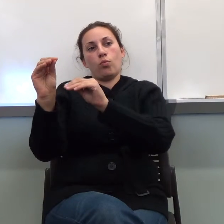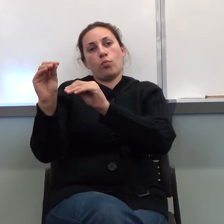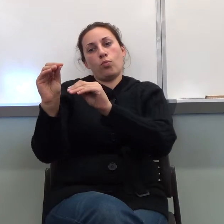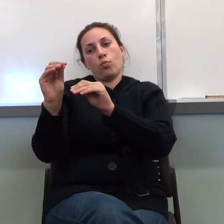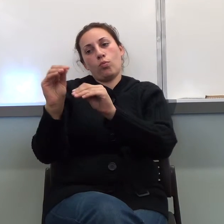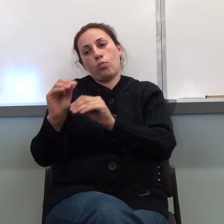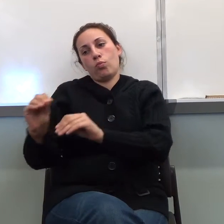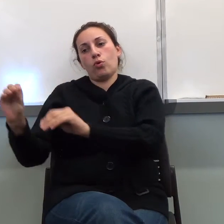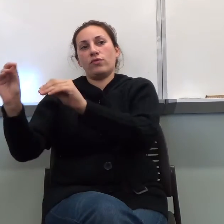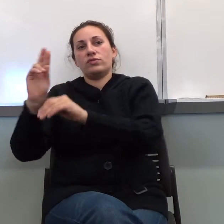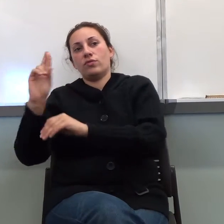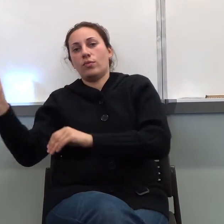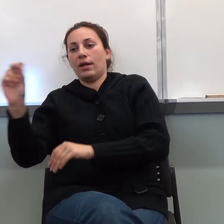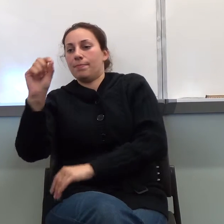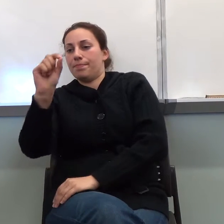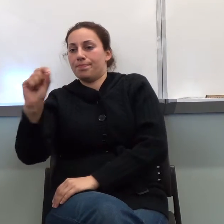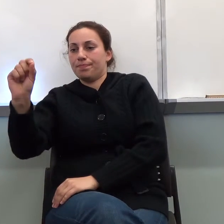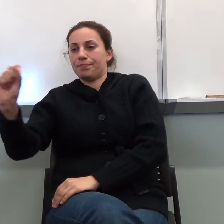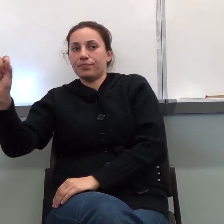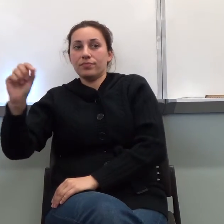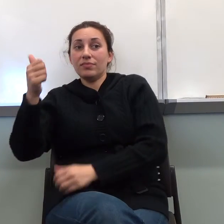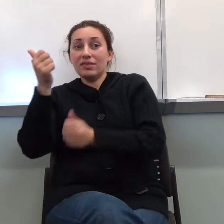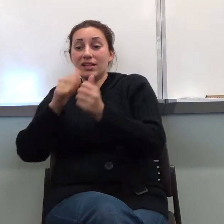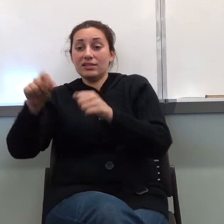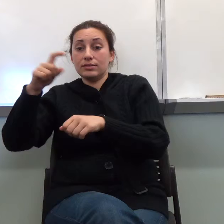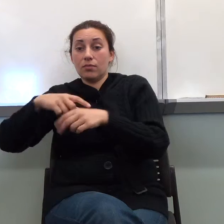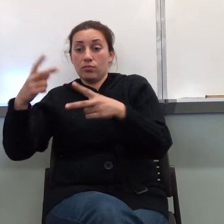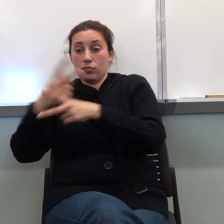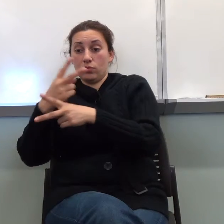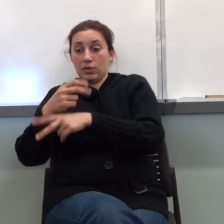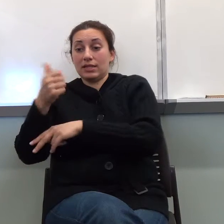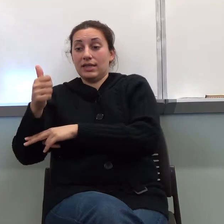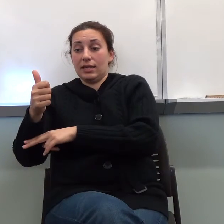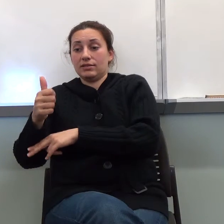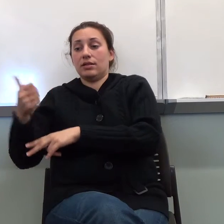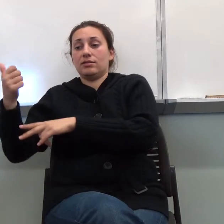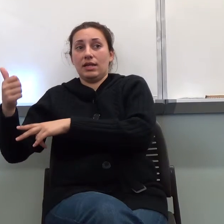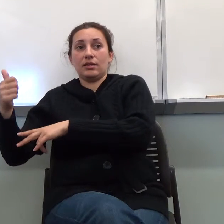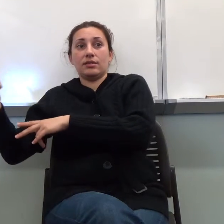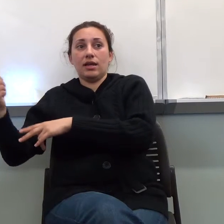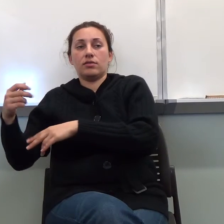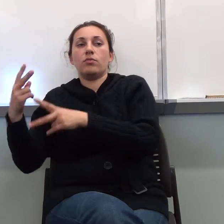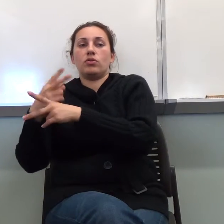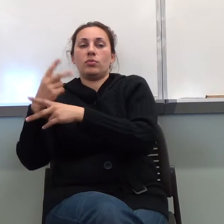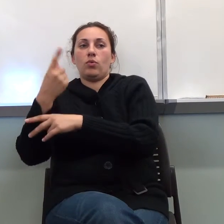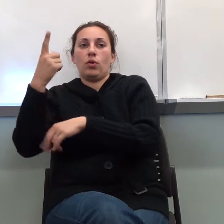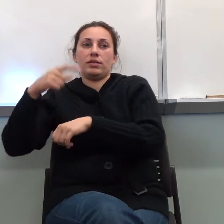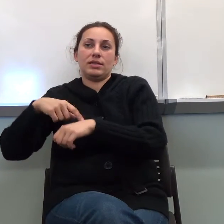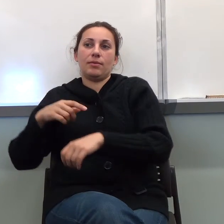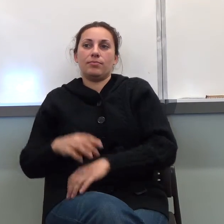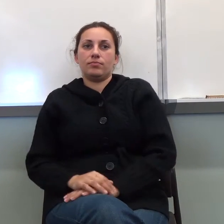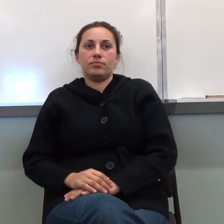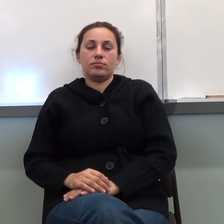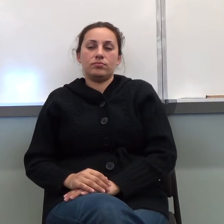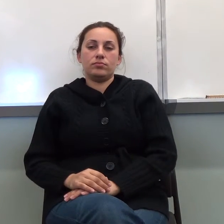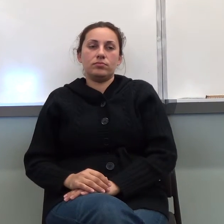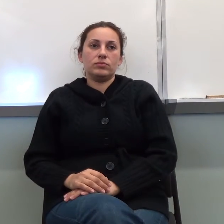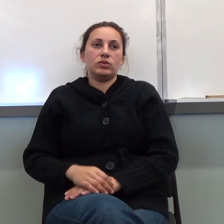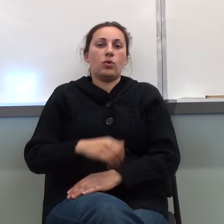every multiplication by 10 will move it to the right one time. And we're multiplying by 10 twice here. So it's